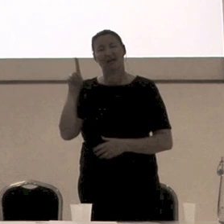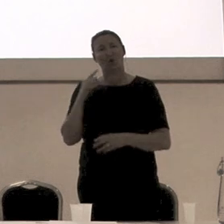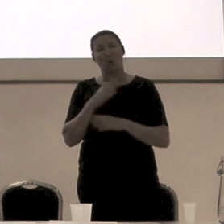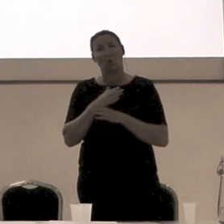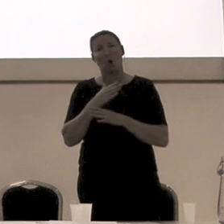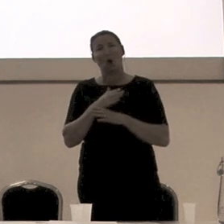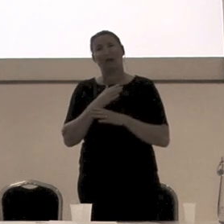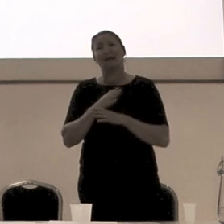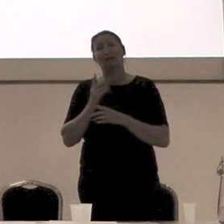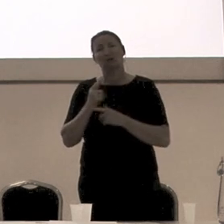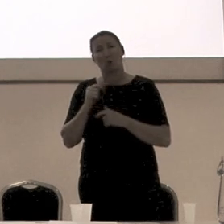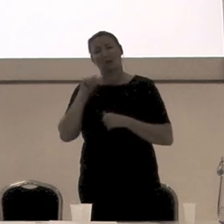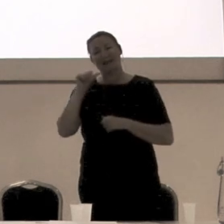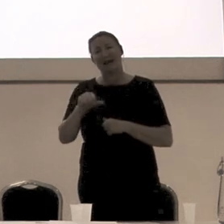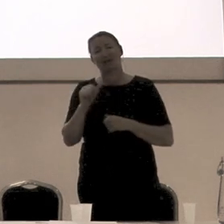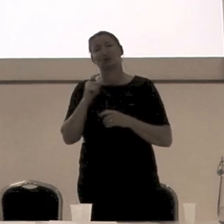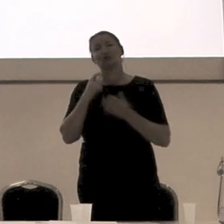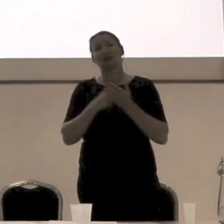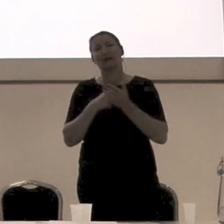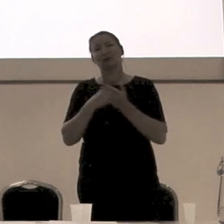We'll carry on with Richard.